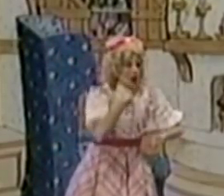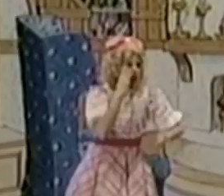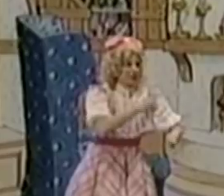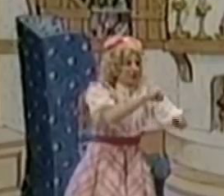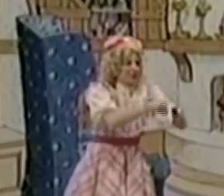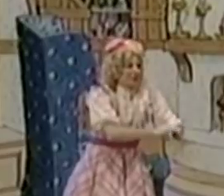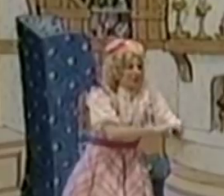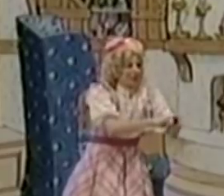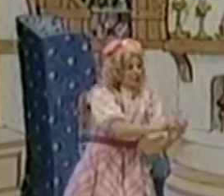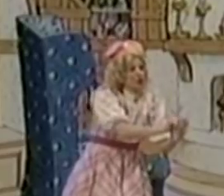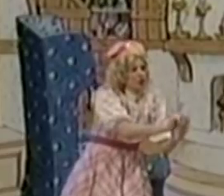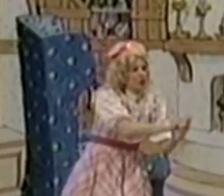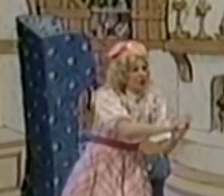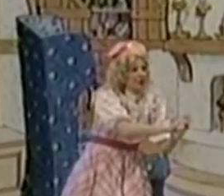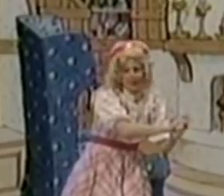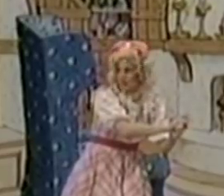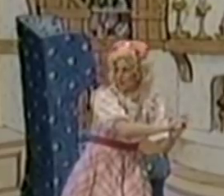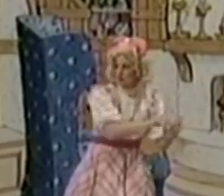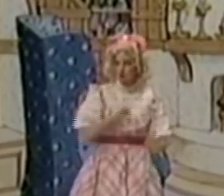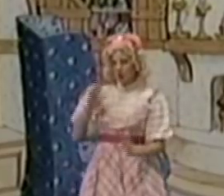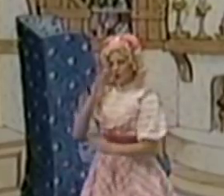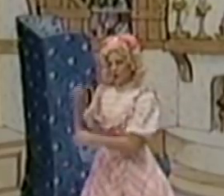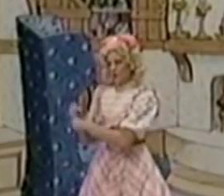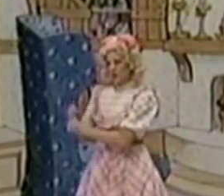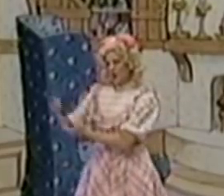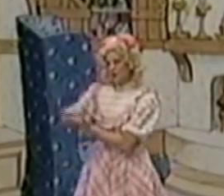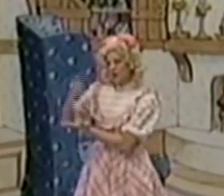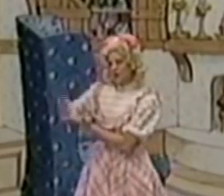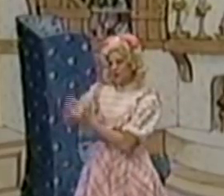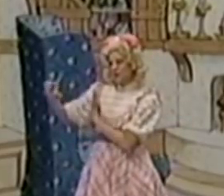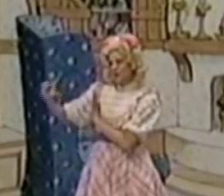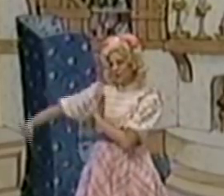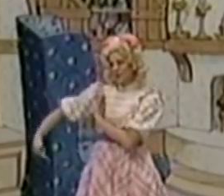I think I will sit for a while. I will make the porridge later.